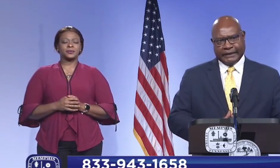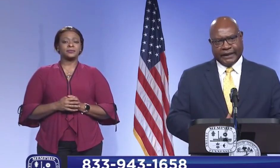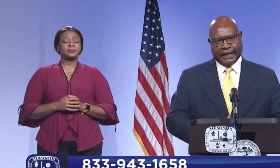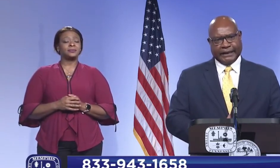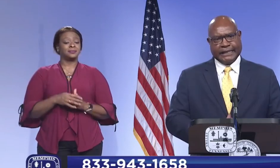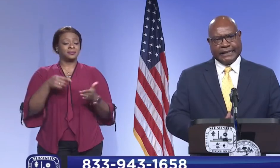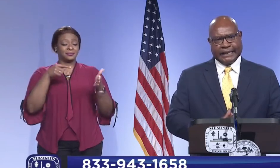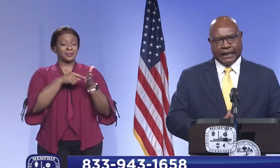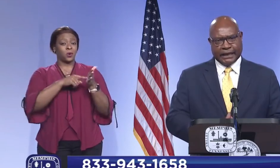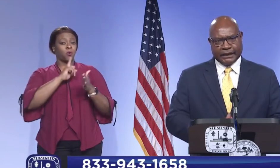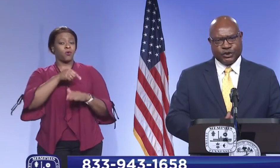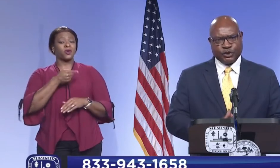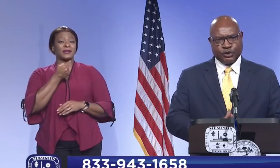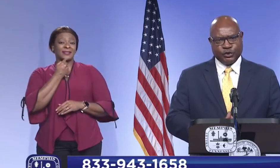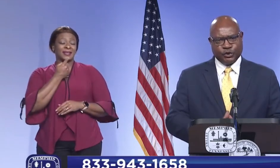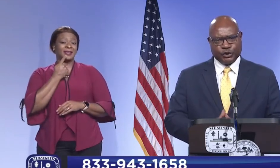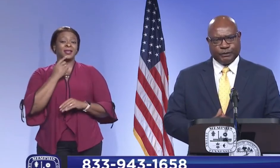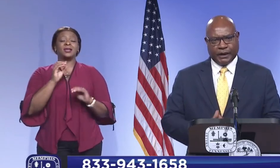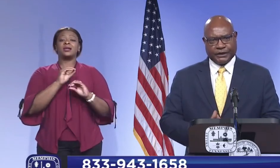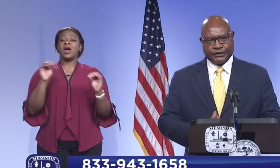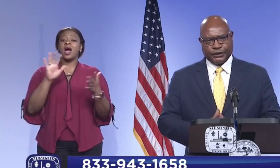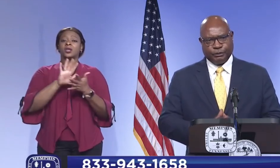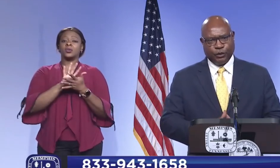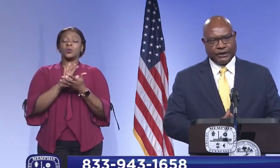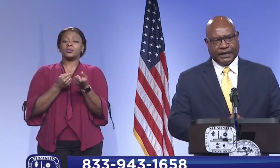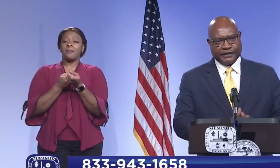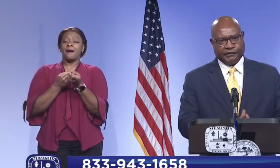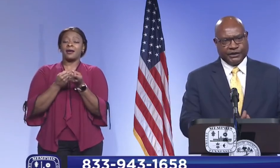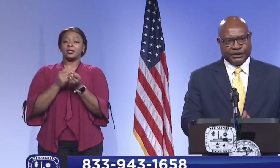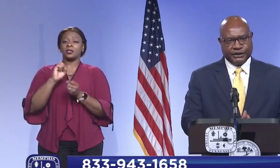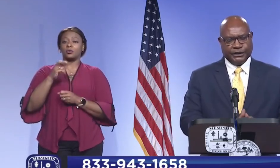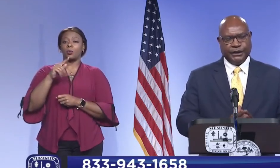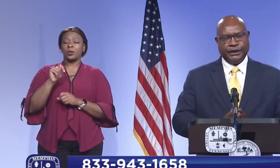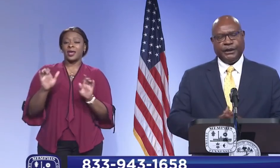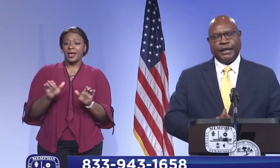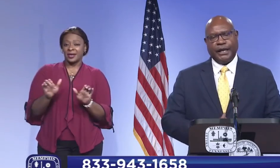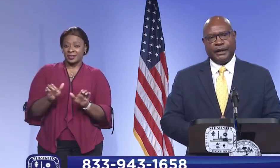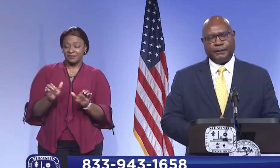indicated that non-school sponsored sports activity